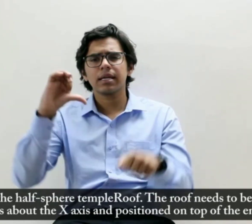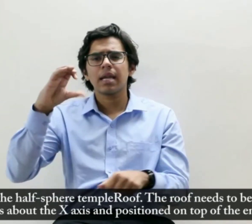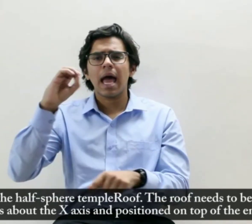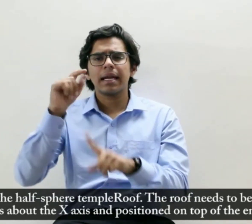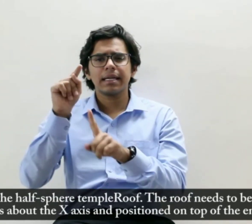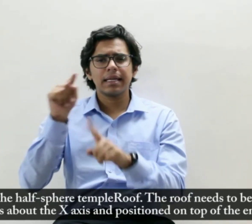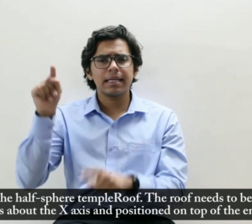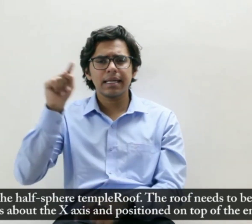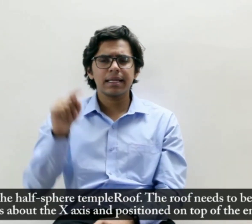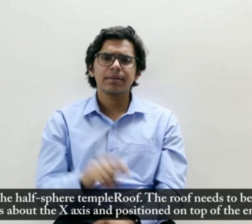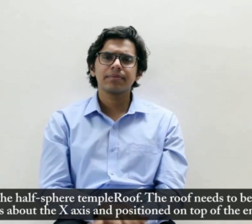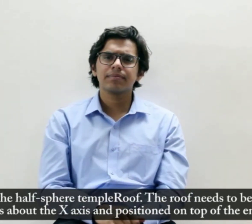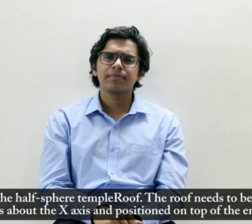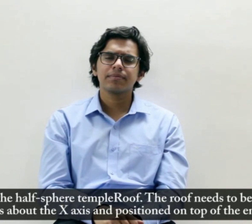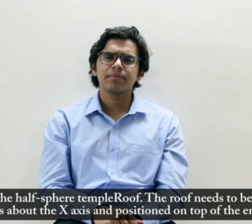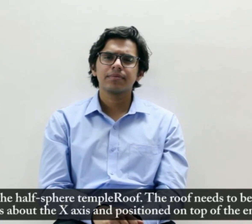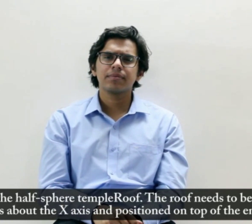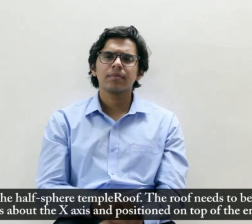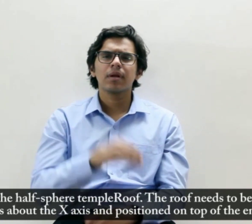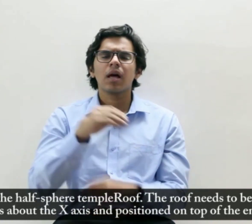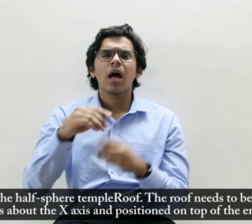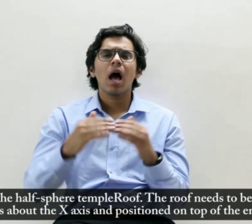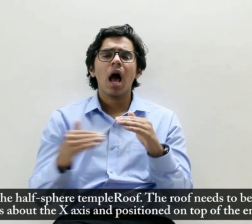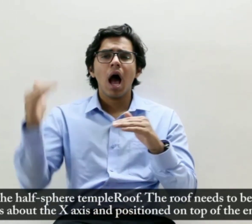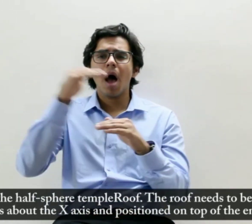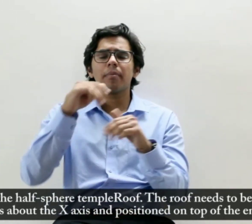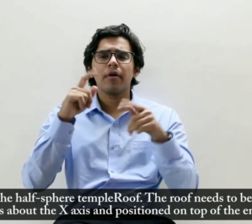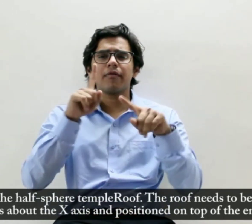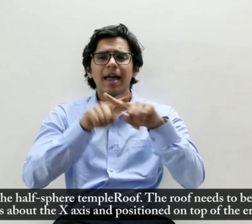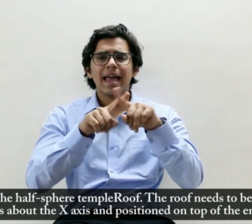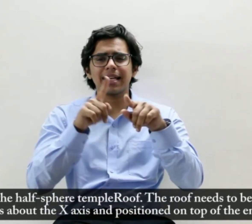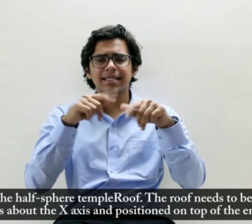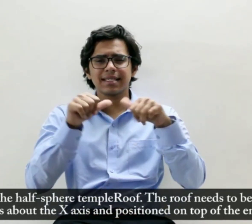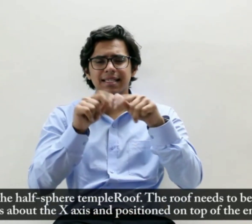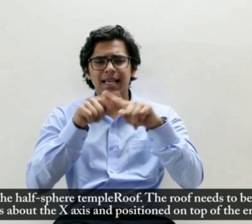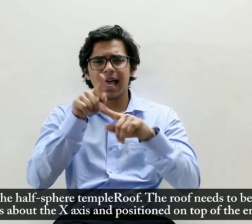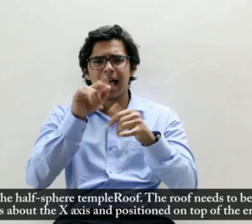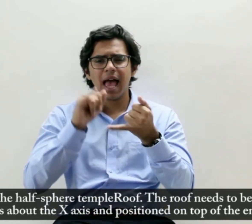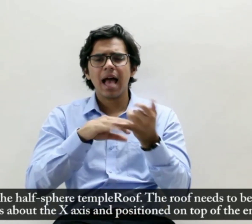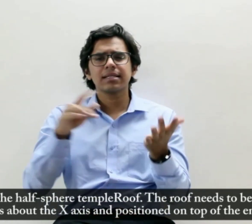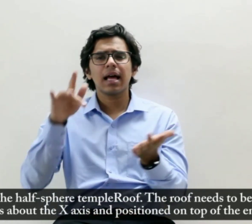the x-axis and positioned on top of the entablature.